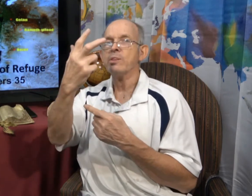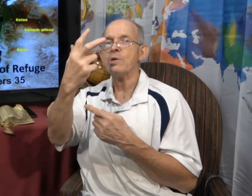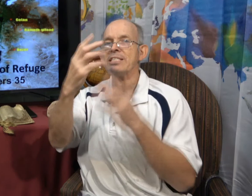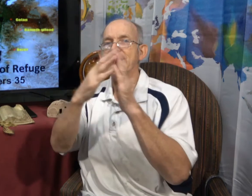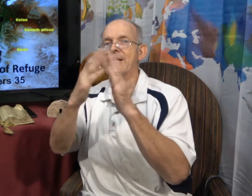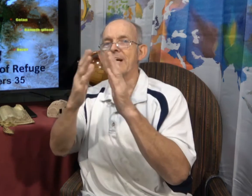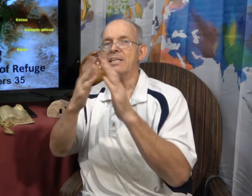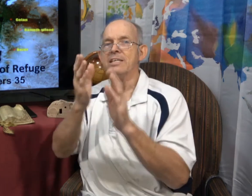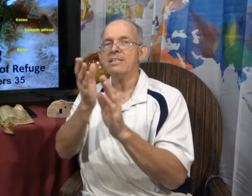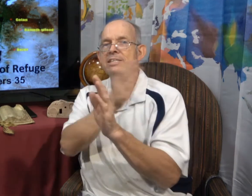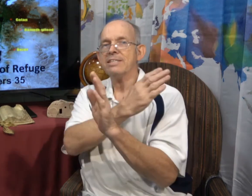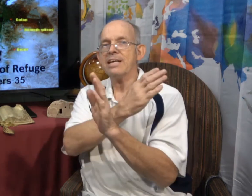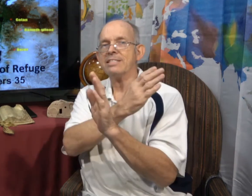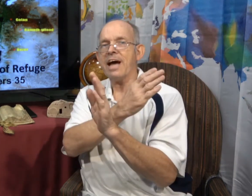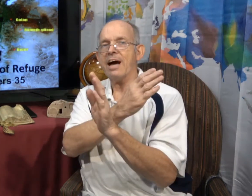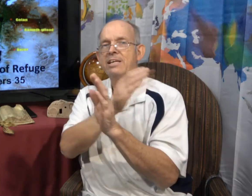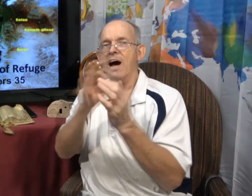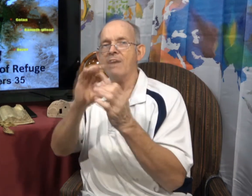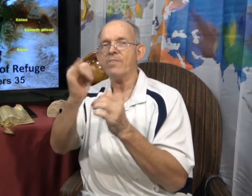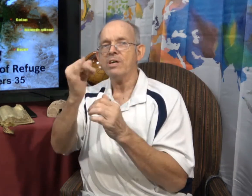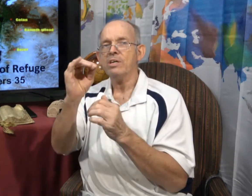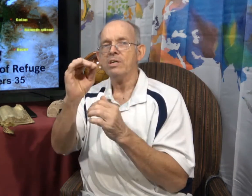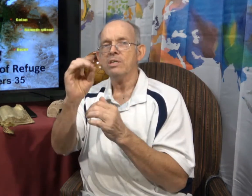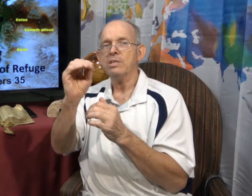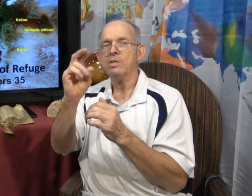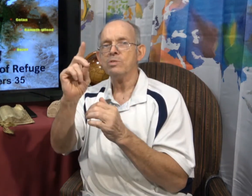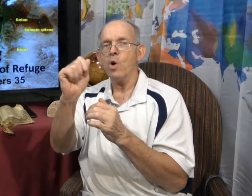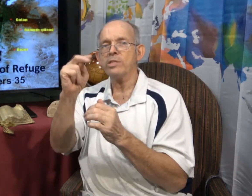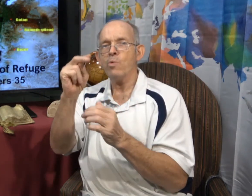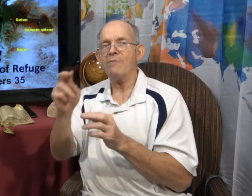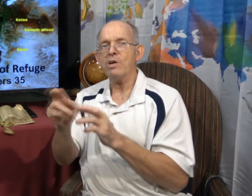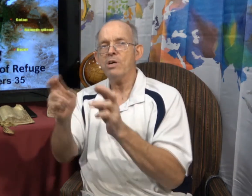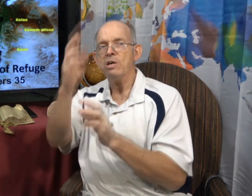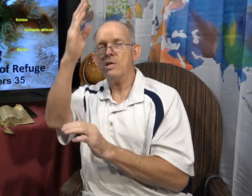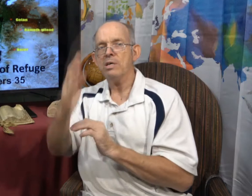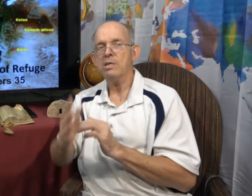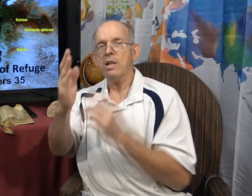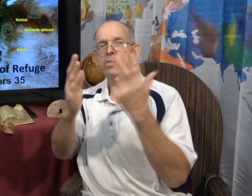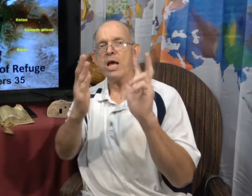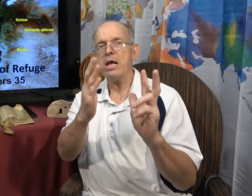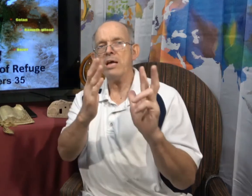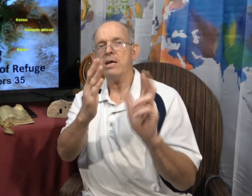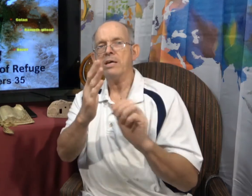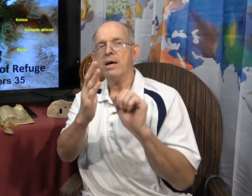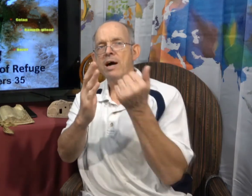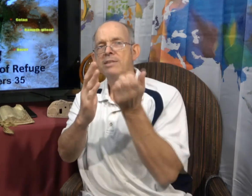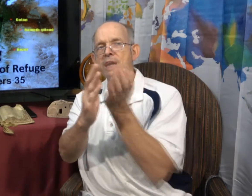sweet city, this side of Georgia River, three, letter